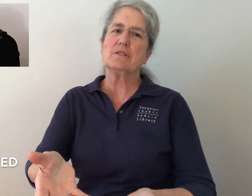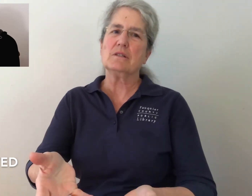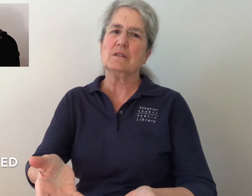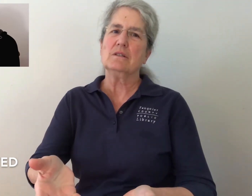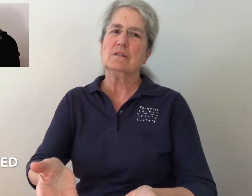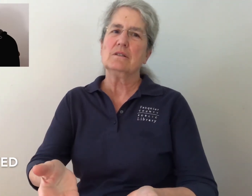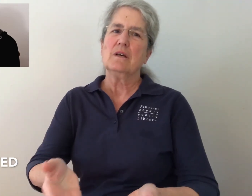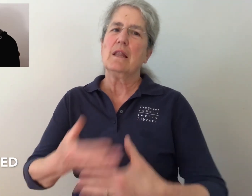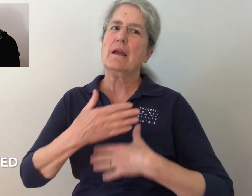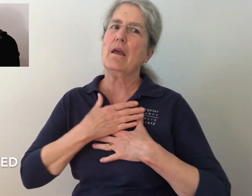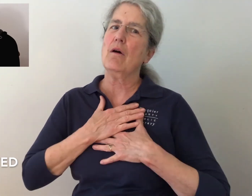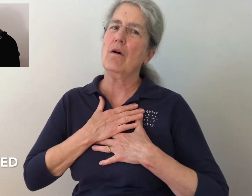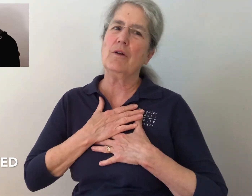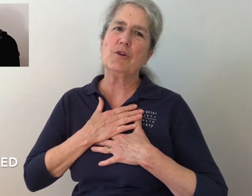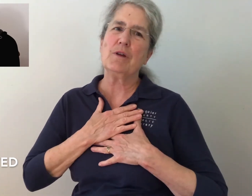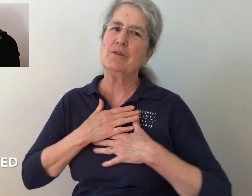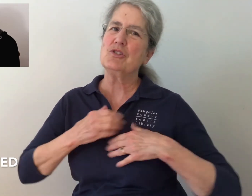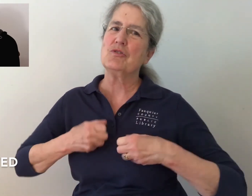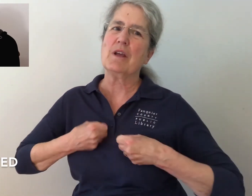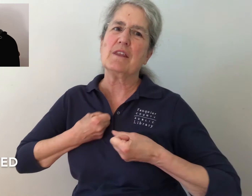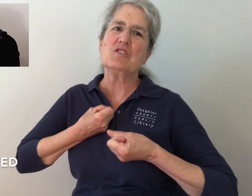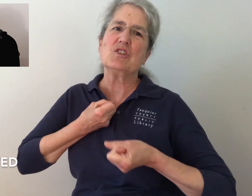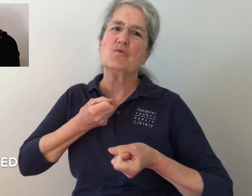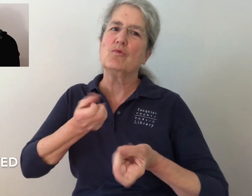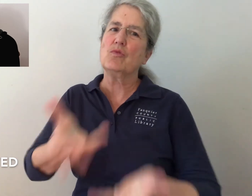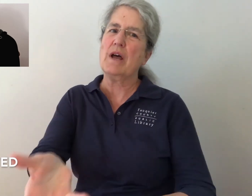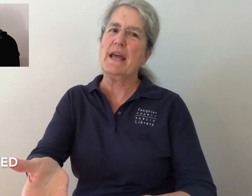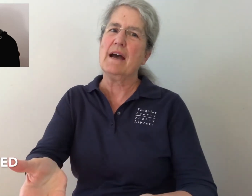exhausted. Like all your inner strength has just run out.